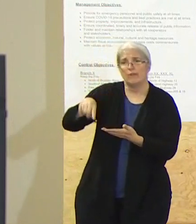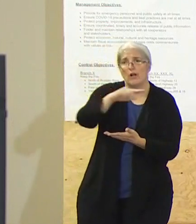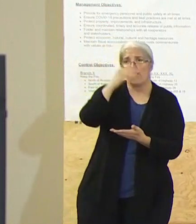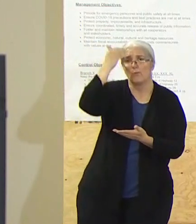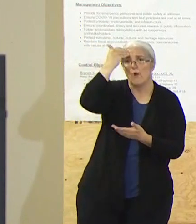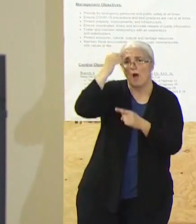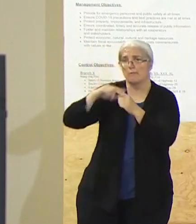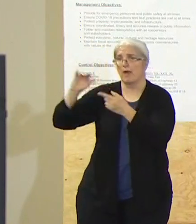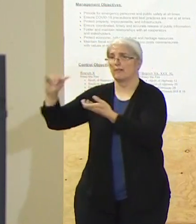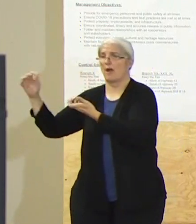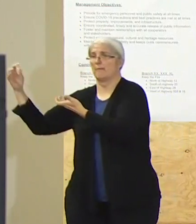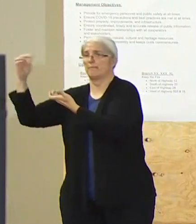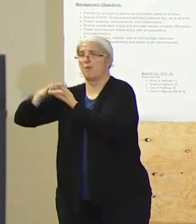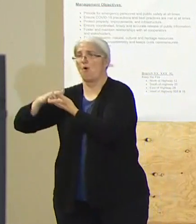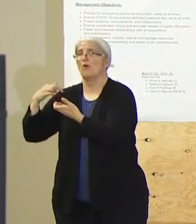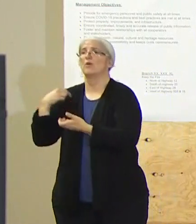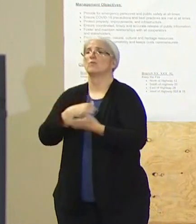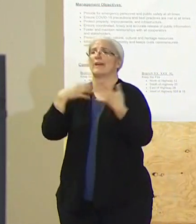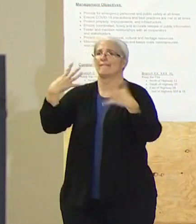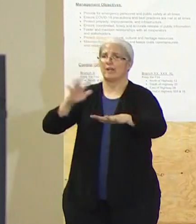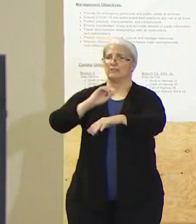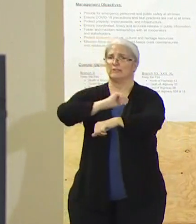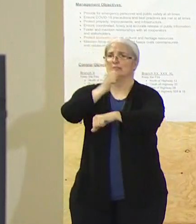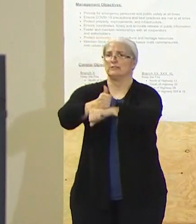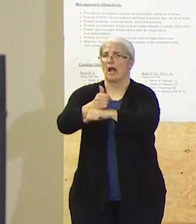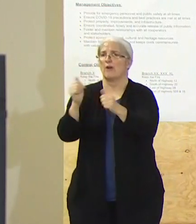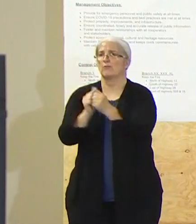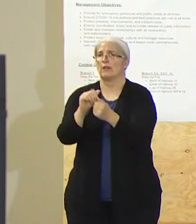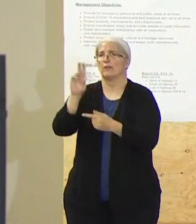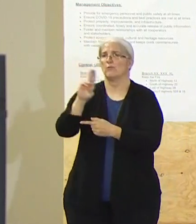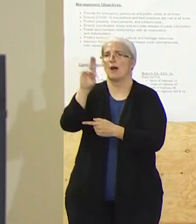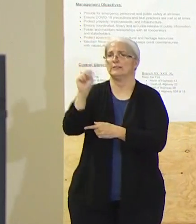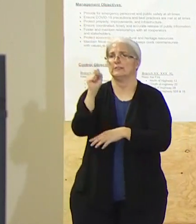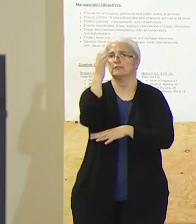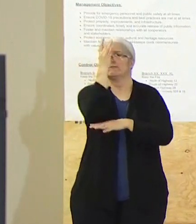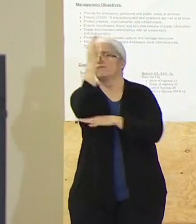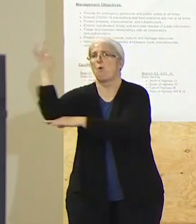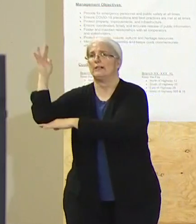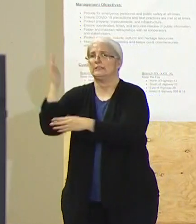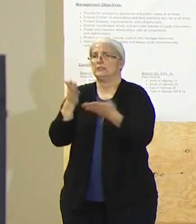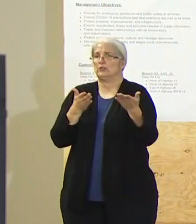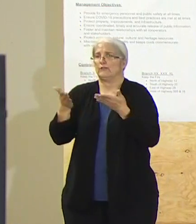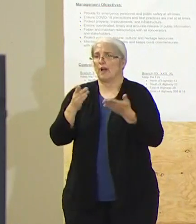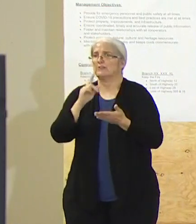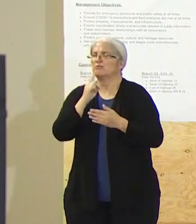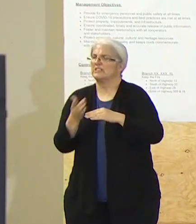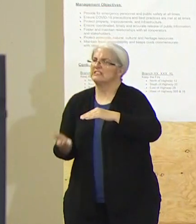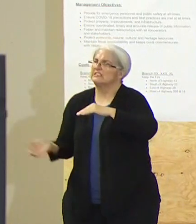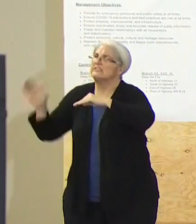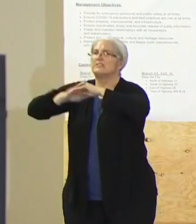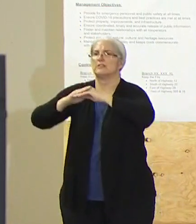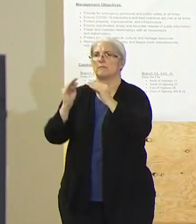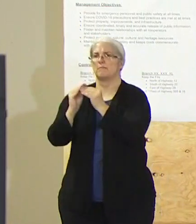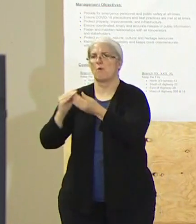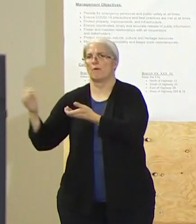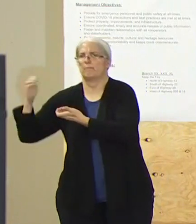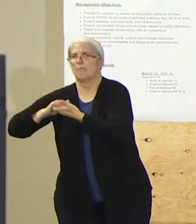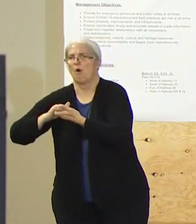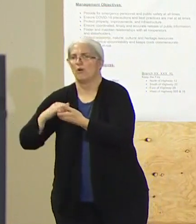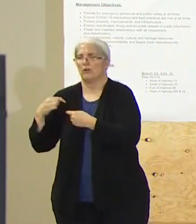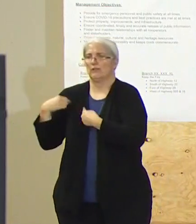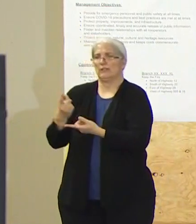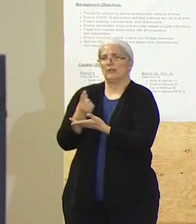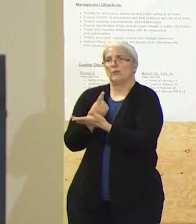the U.S. Forest Service to increase our vegetation management, a new partnership, an MOU we formed just last week. So the federal